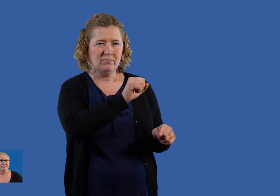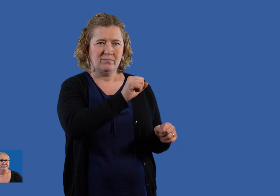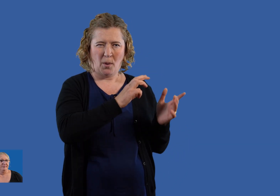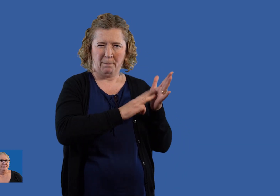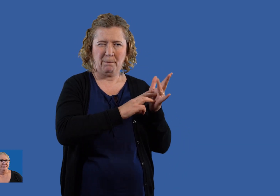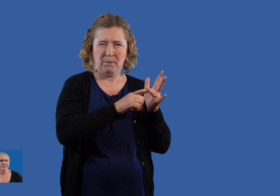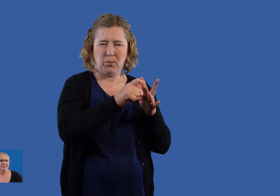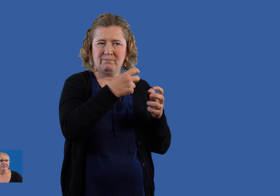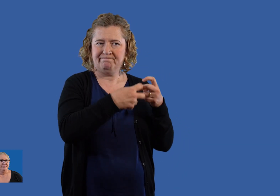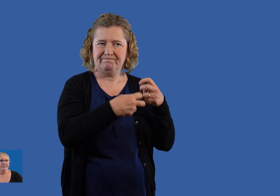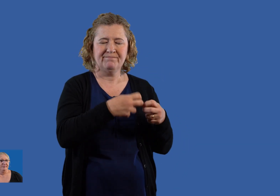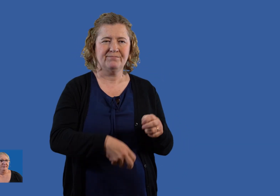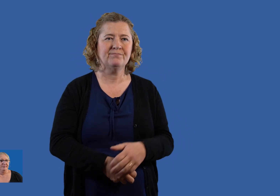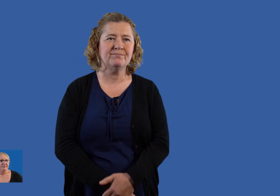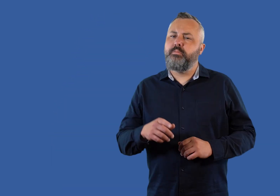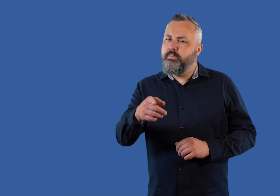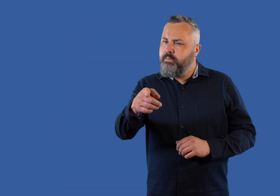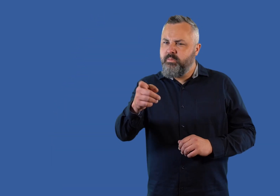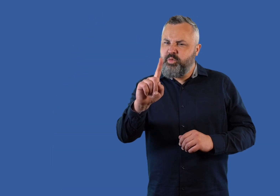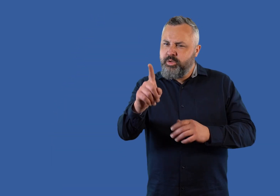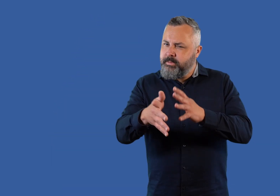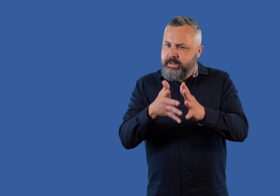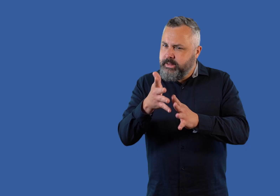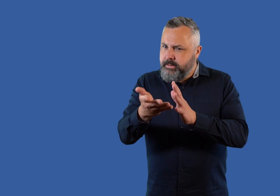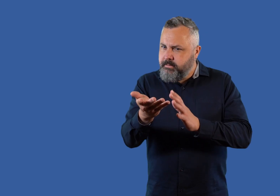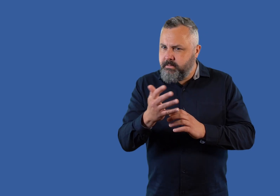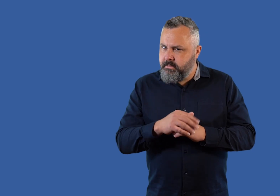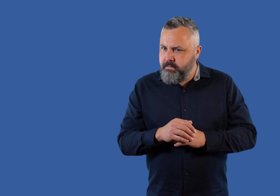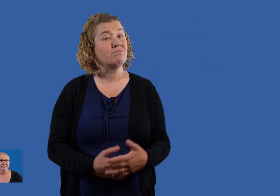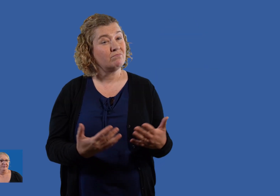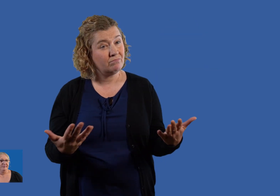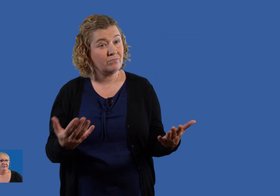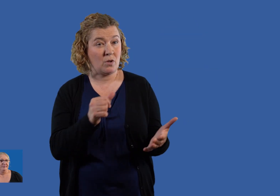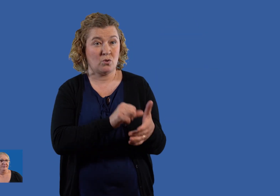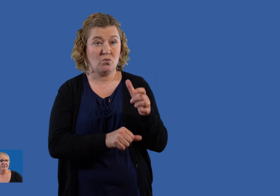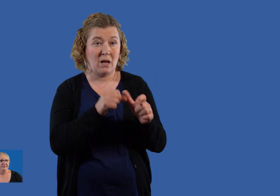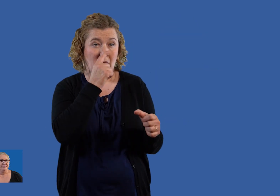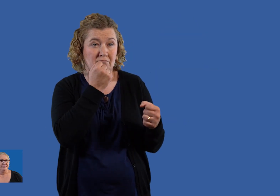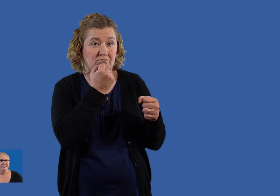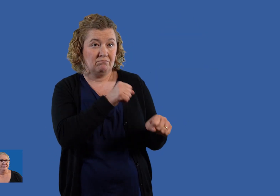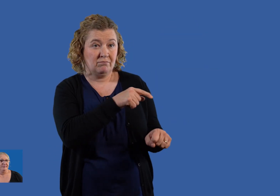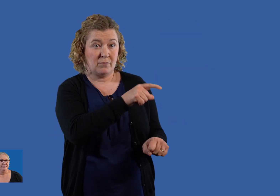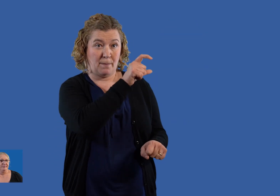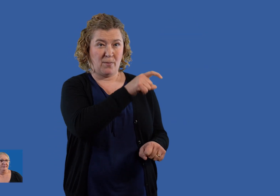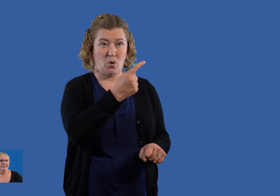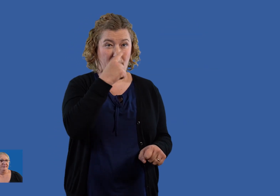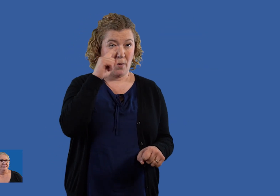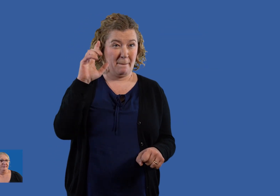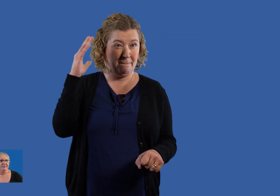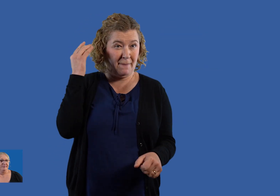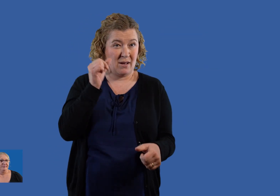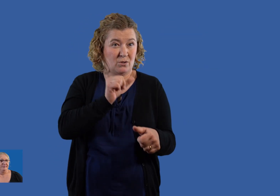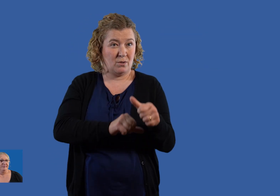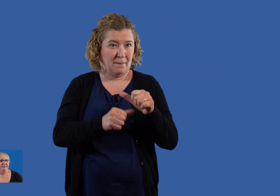because of your intoxication. What do you mean by this? Well, suicide is highly preventable. People commit suicide